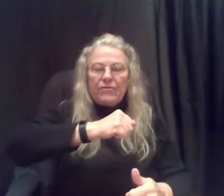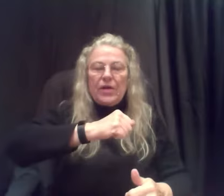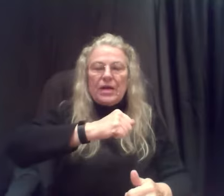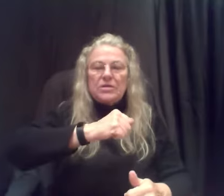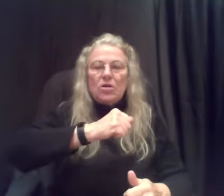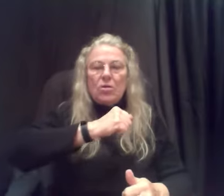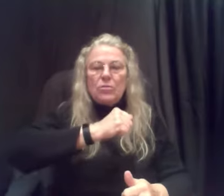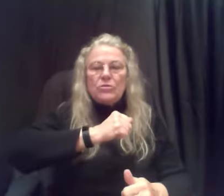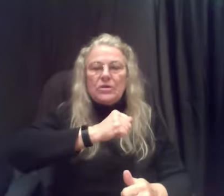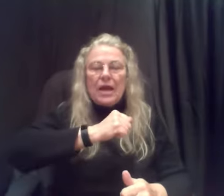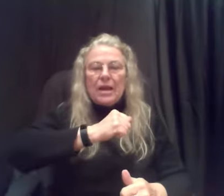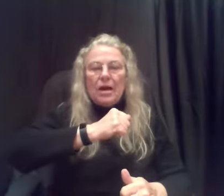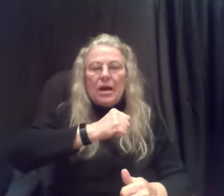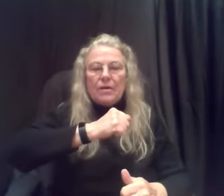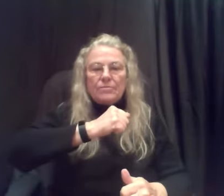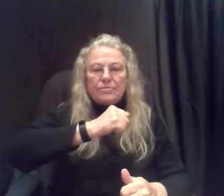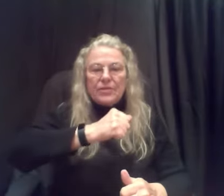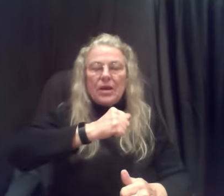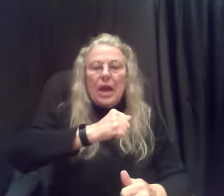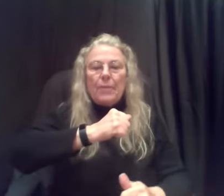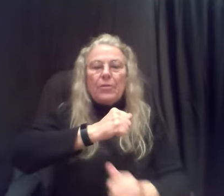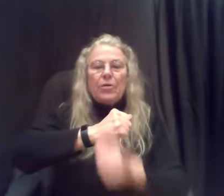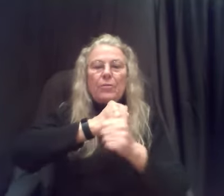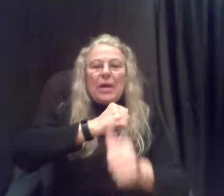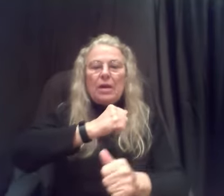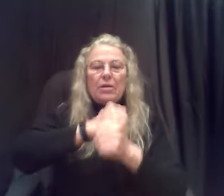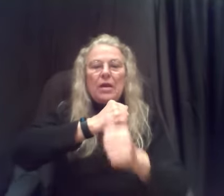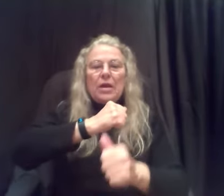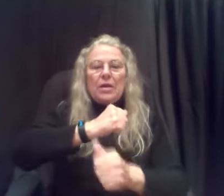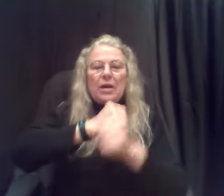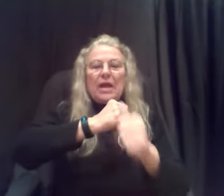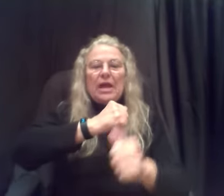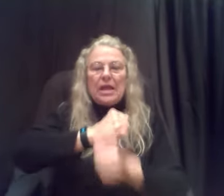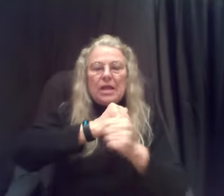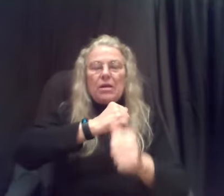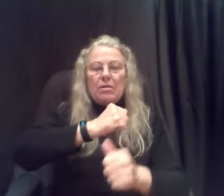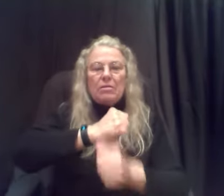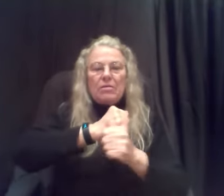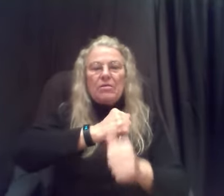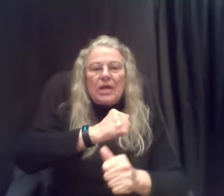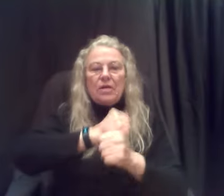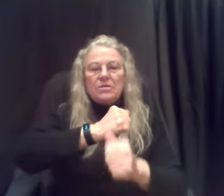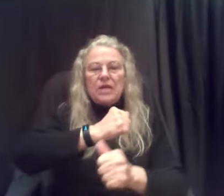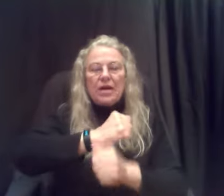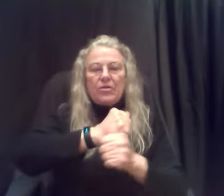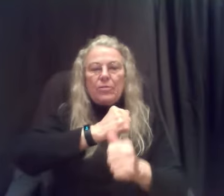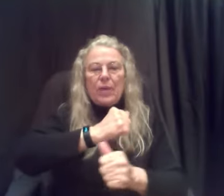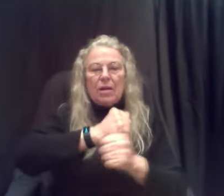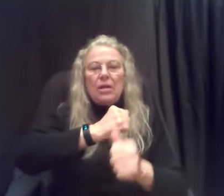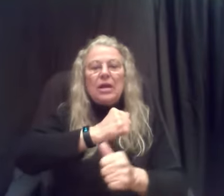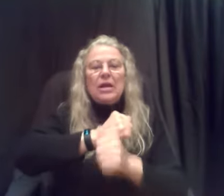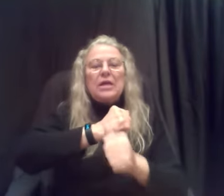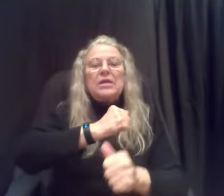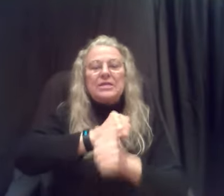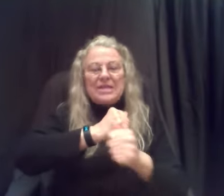fist almost like the clap or the bell hitting the outside of the bell,